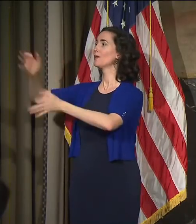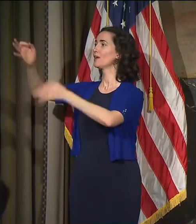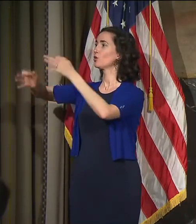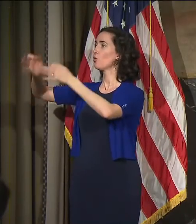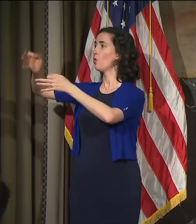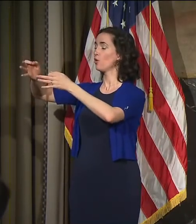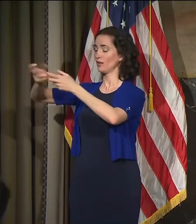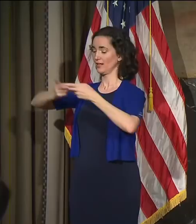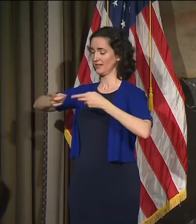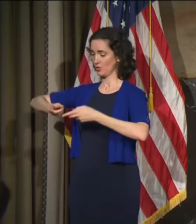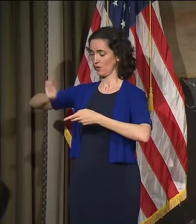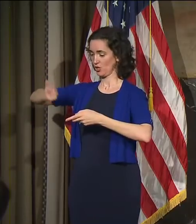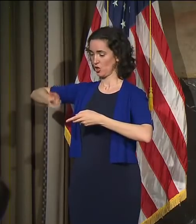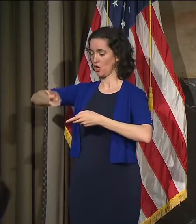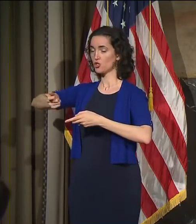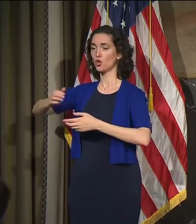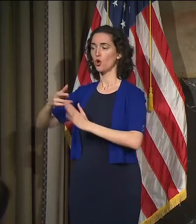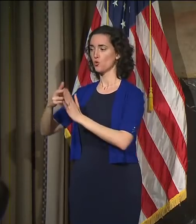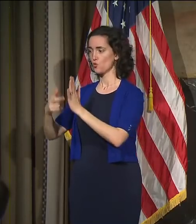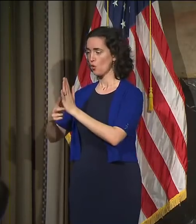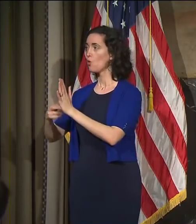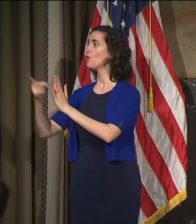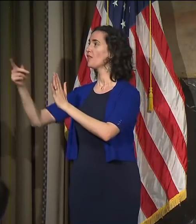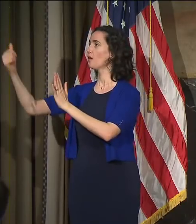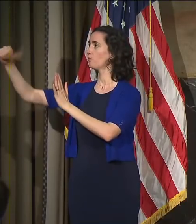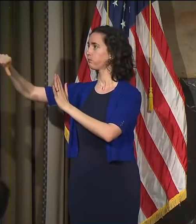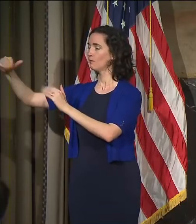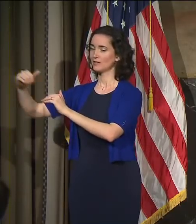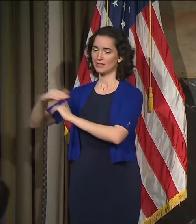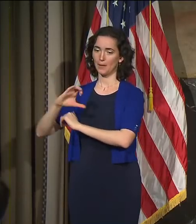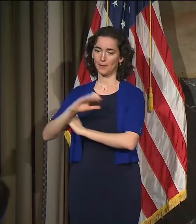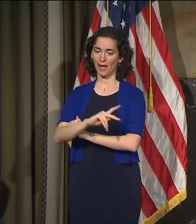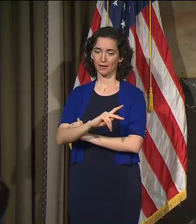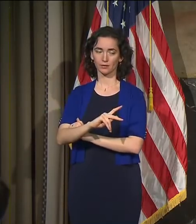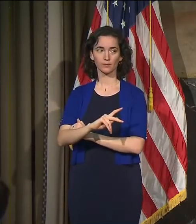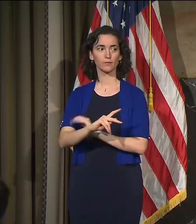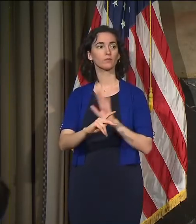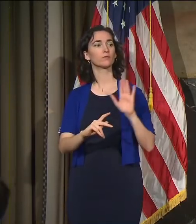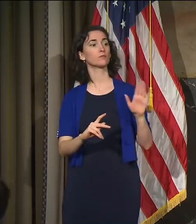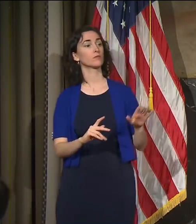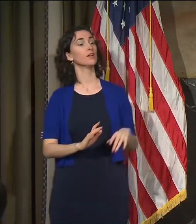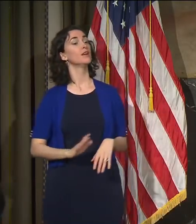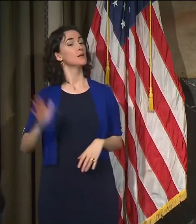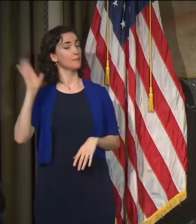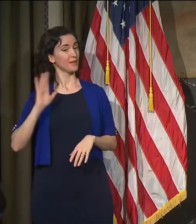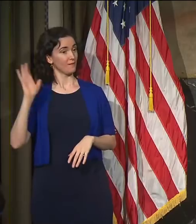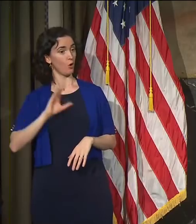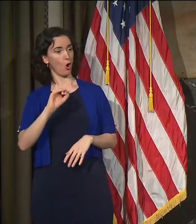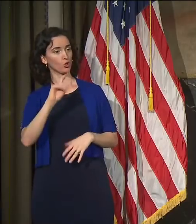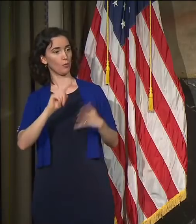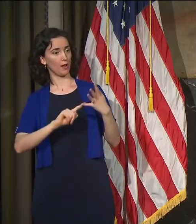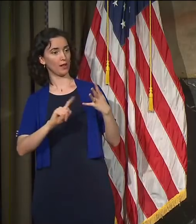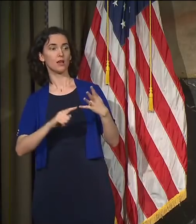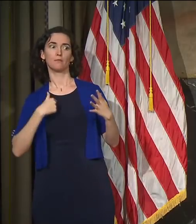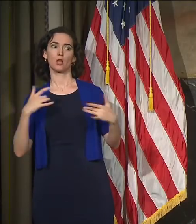district judge's ruling, it would seem to continue that situation. I'm certainly less concerned about that today than I was back at the end of